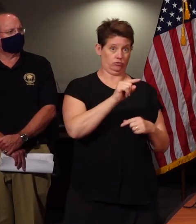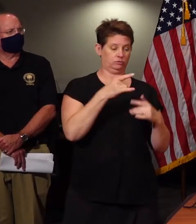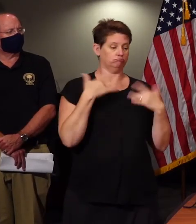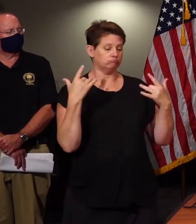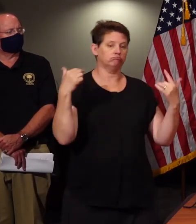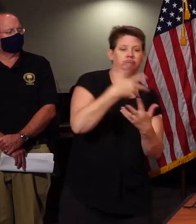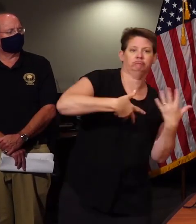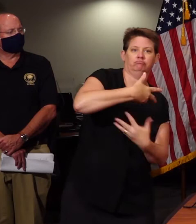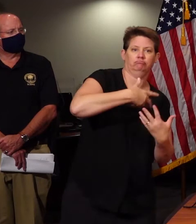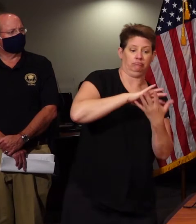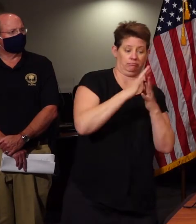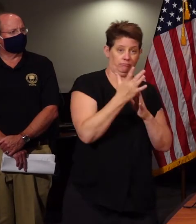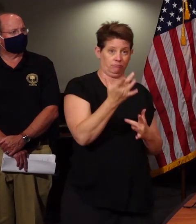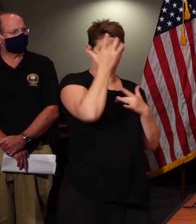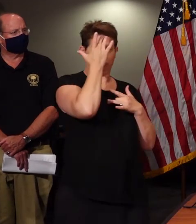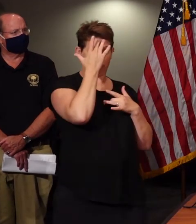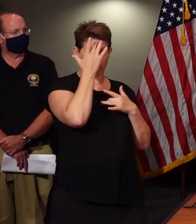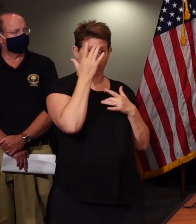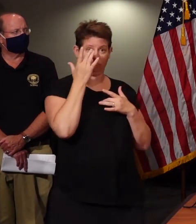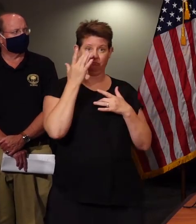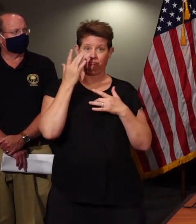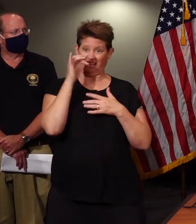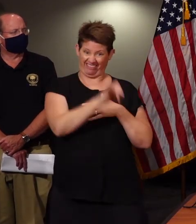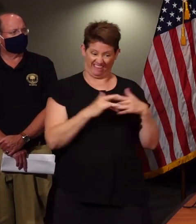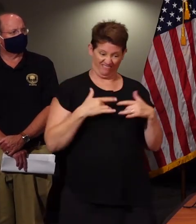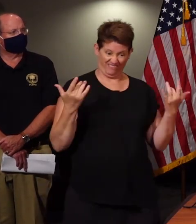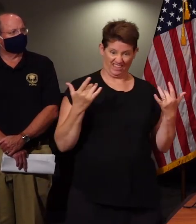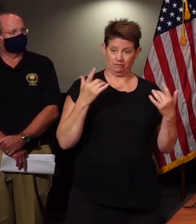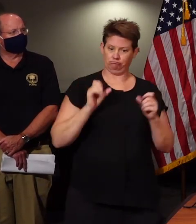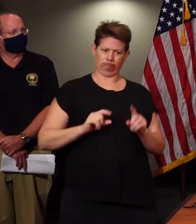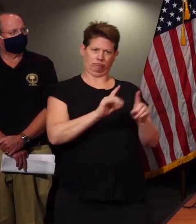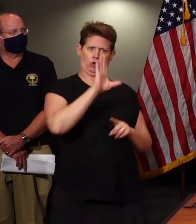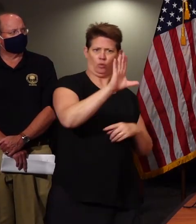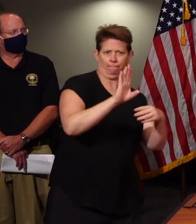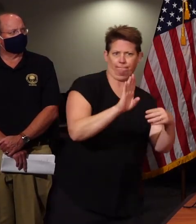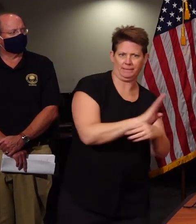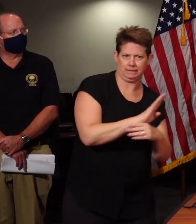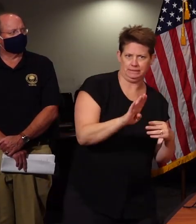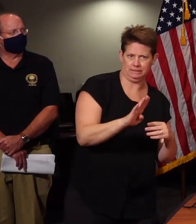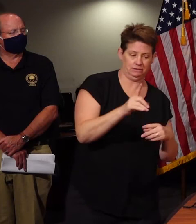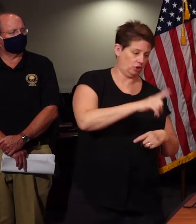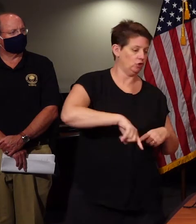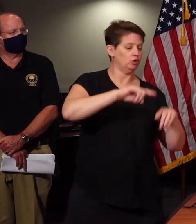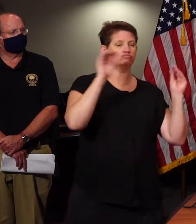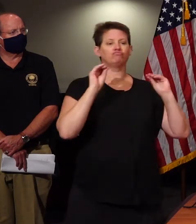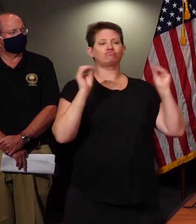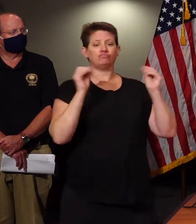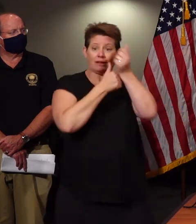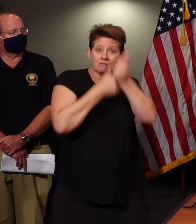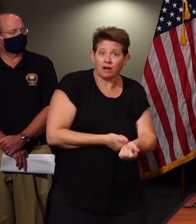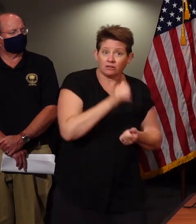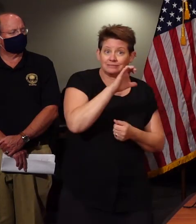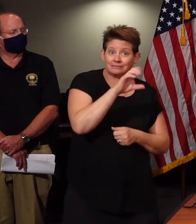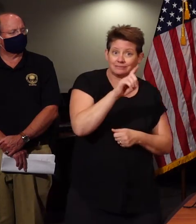they went to that event, they went to that place, went to your business, and there were no precautions under the